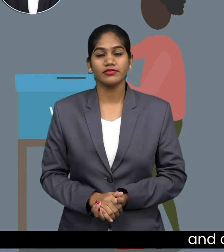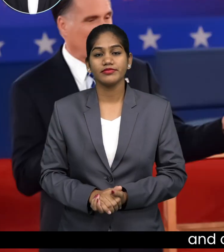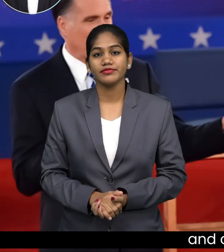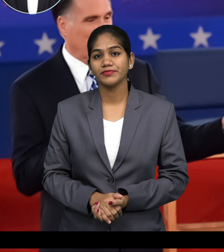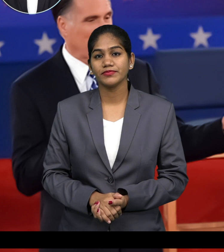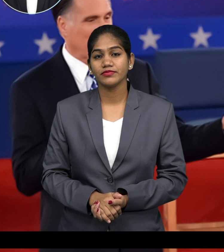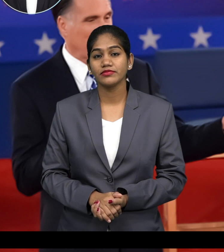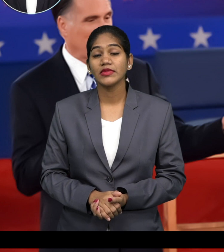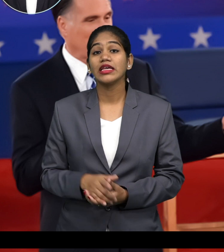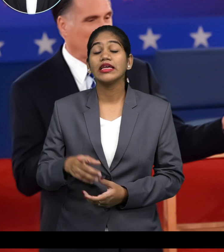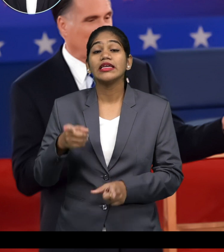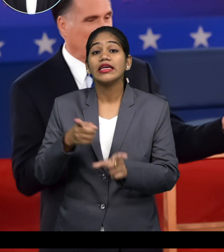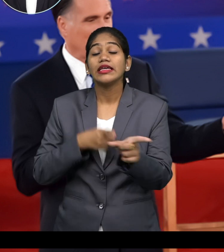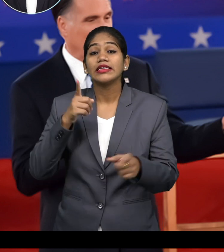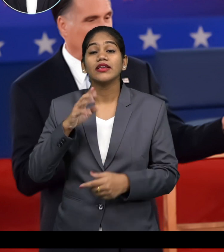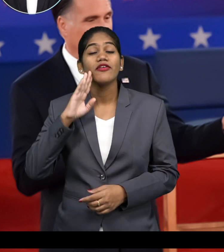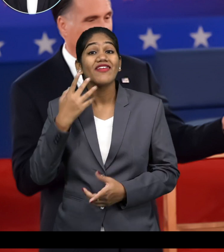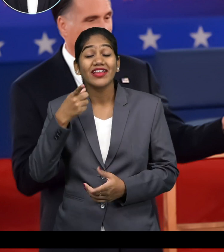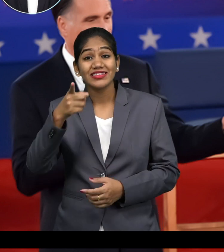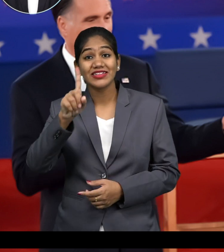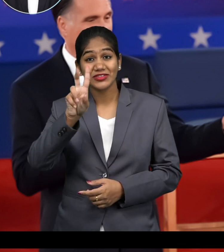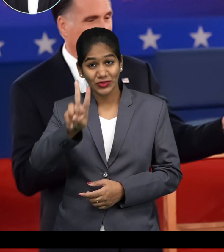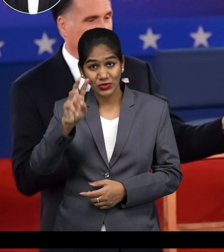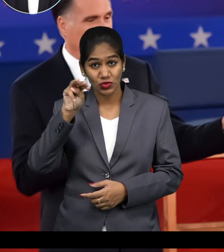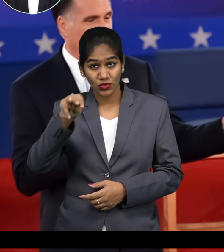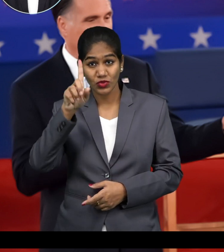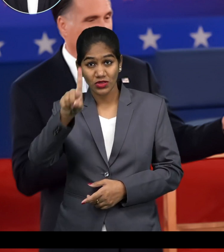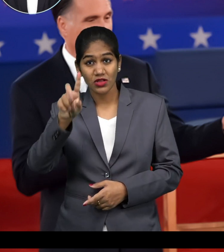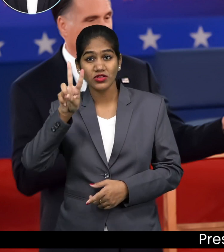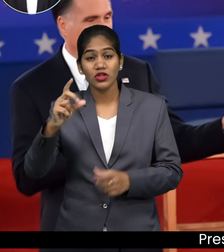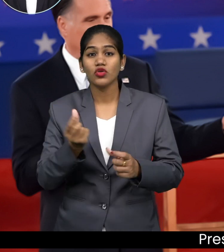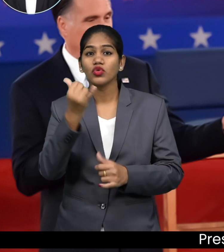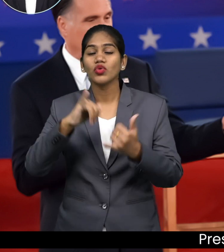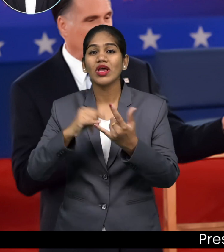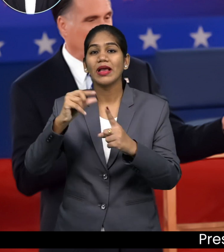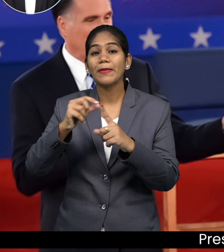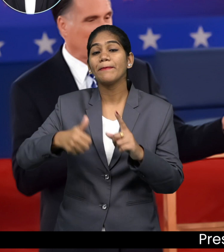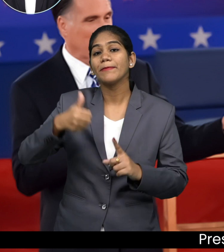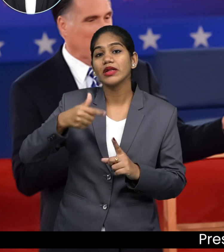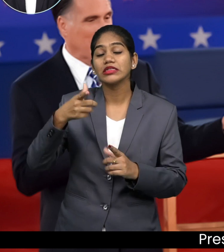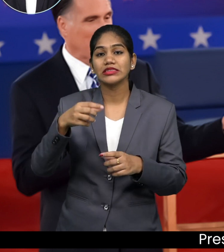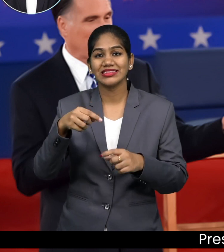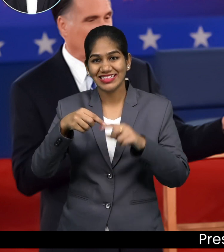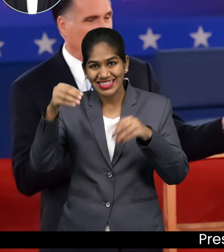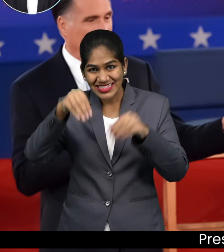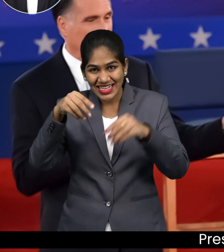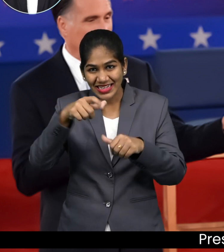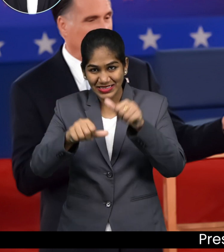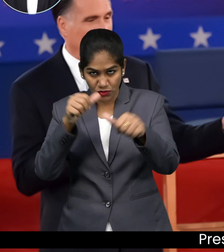In the 2012 US presidential election,